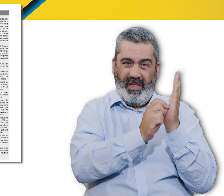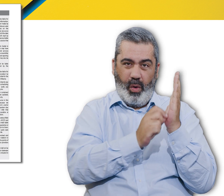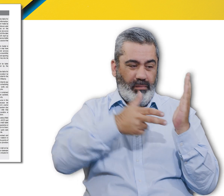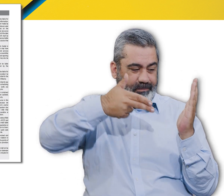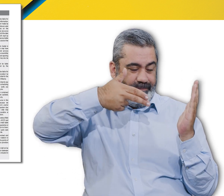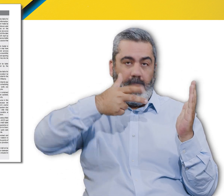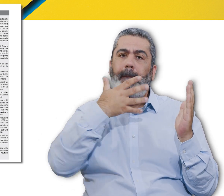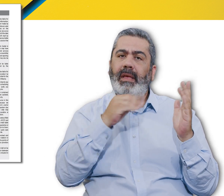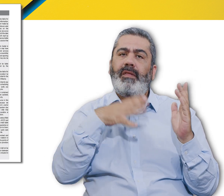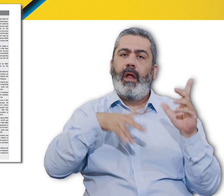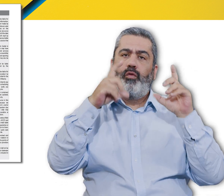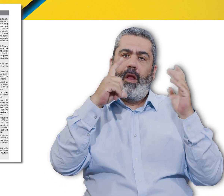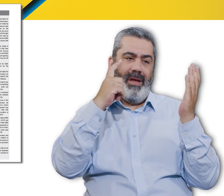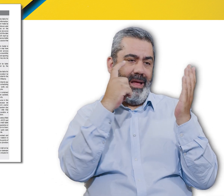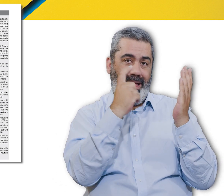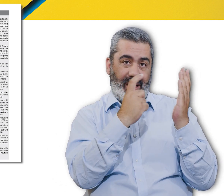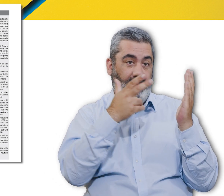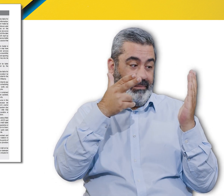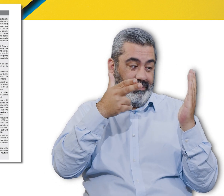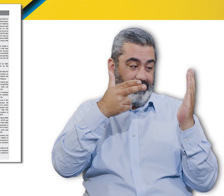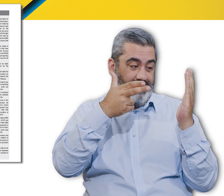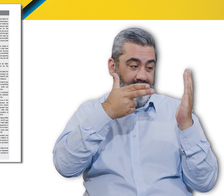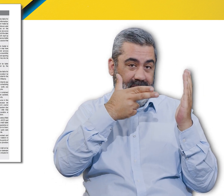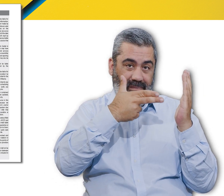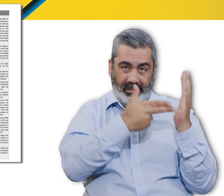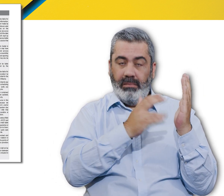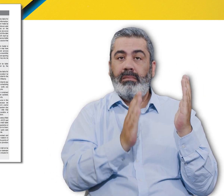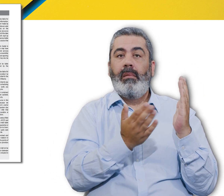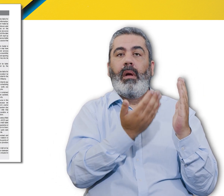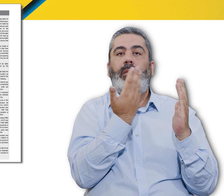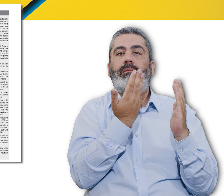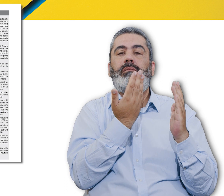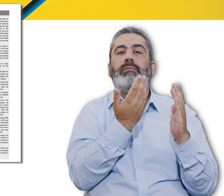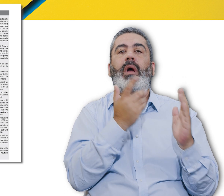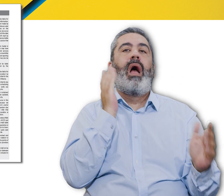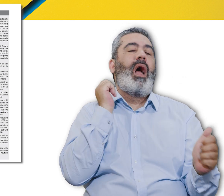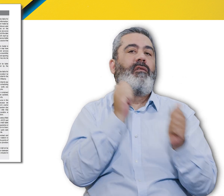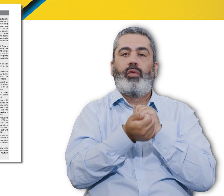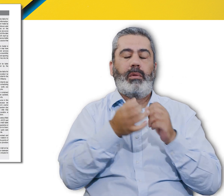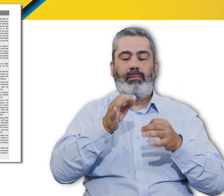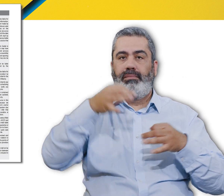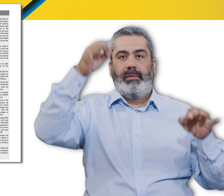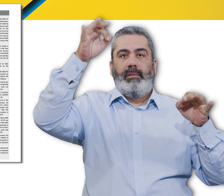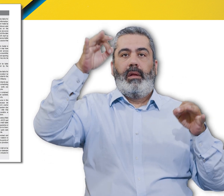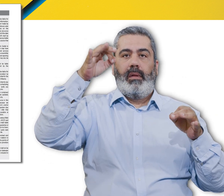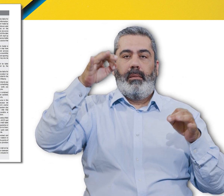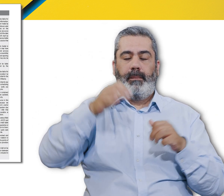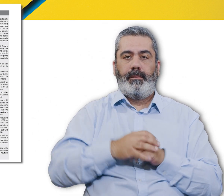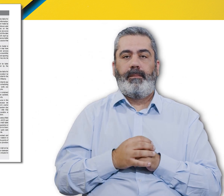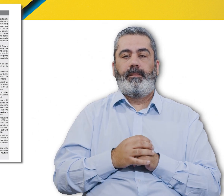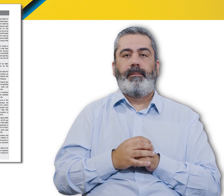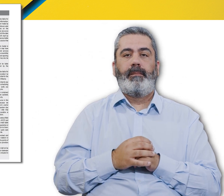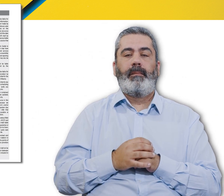in question. For Android, open the integrated camera application, in which you must have enabled the Bixby Vision, and